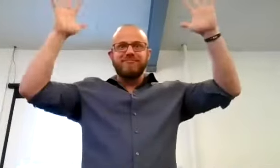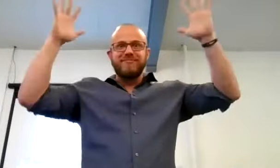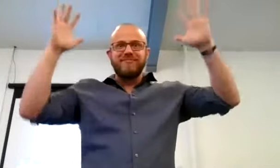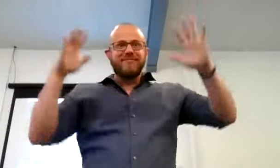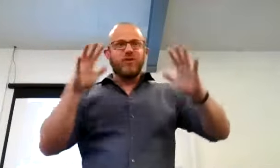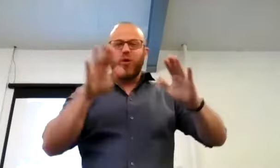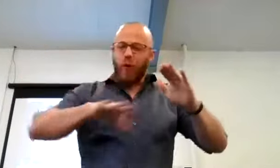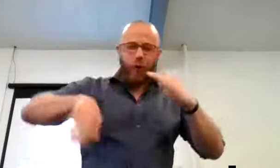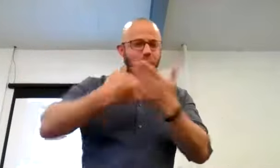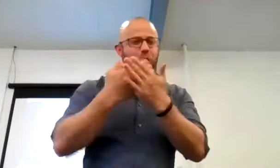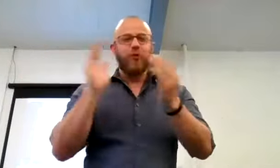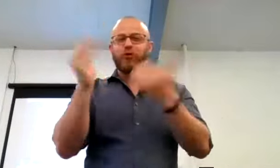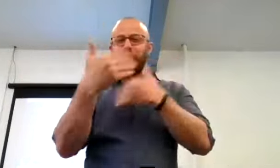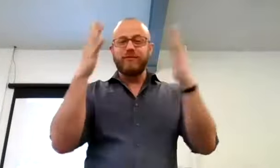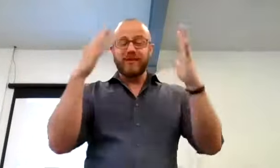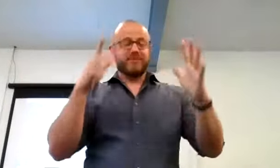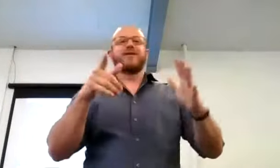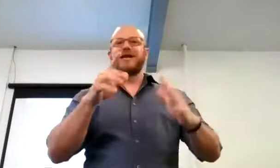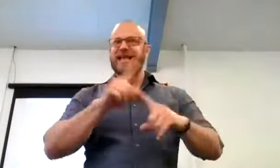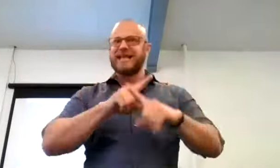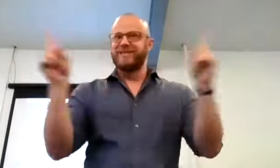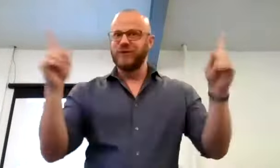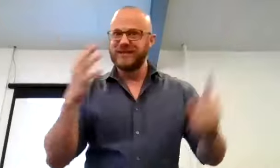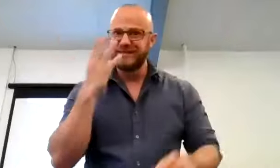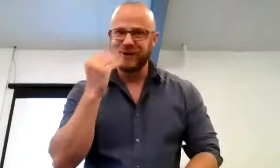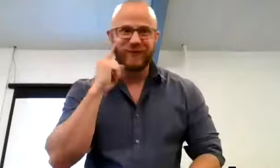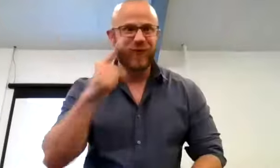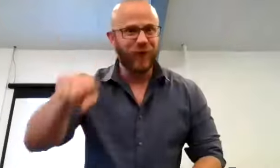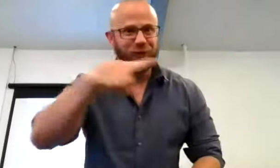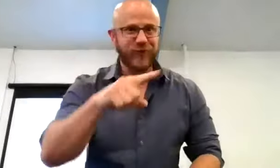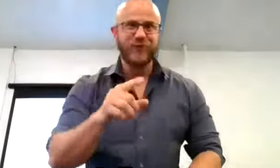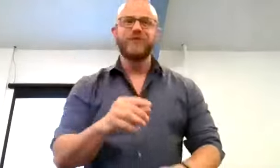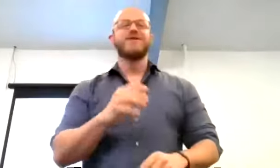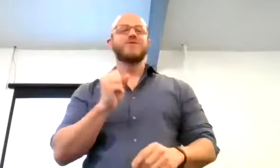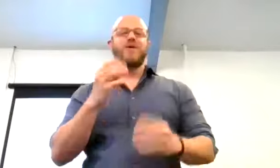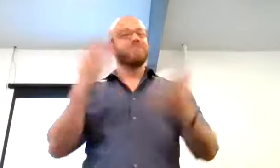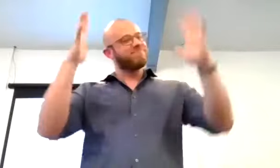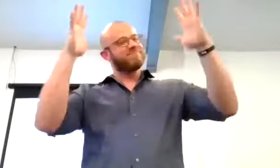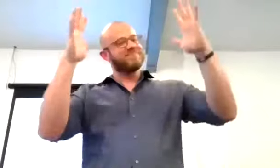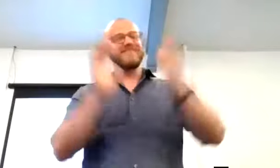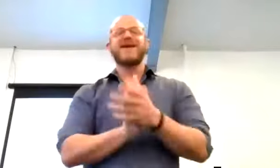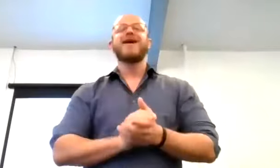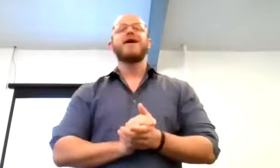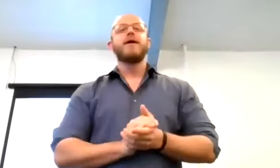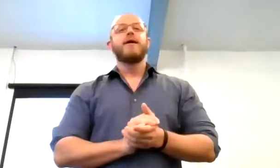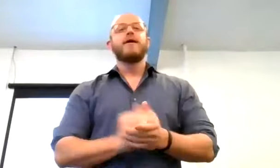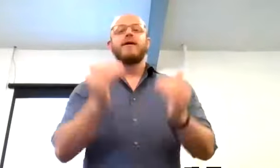see everyone is just cheering, hooray, and it's like, wow, that's completely different than what you're used to, I know, but